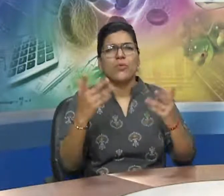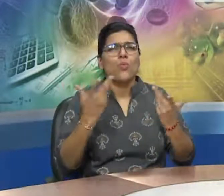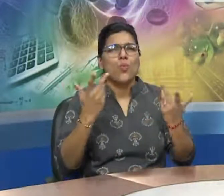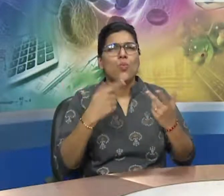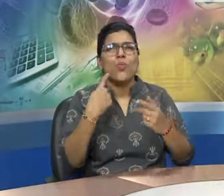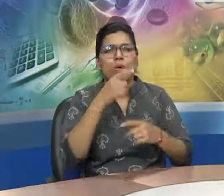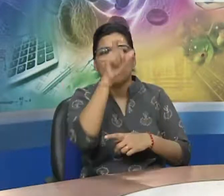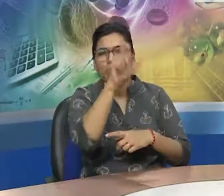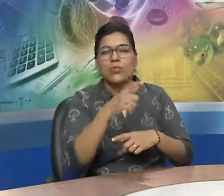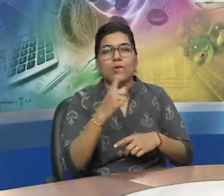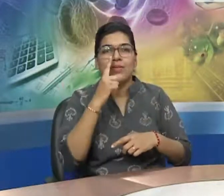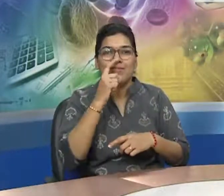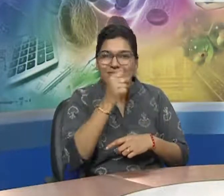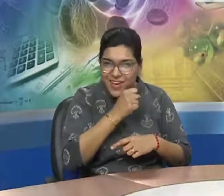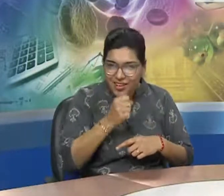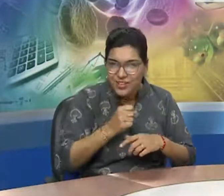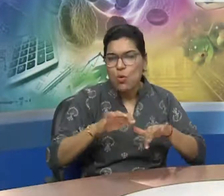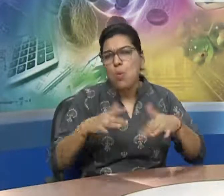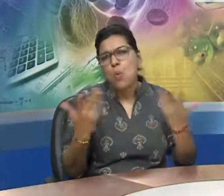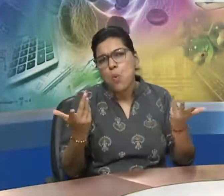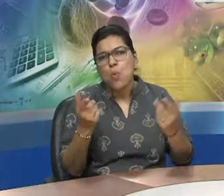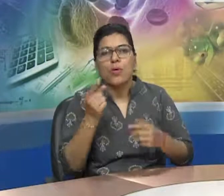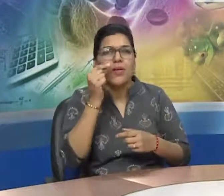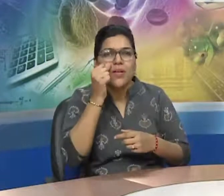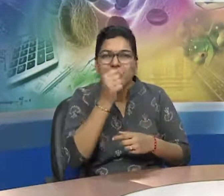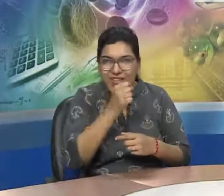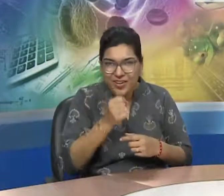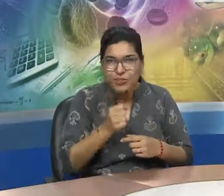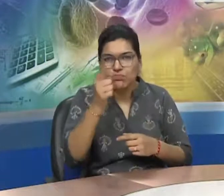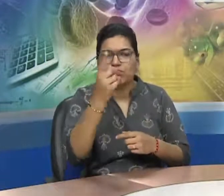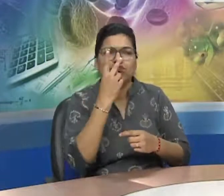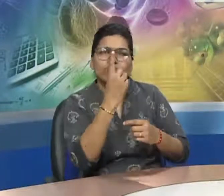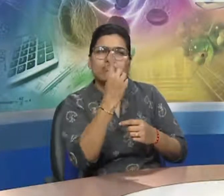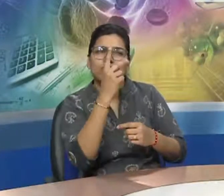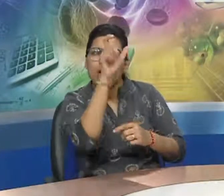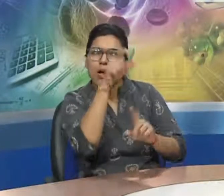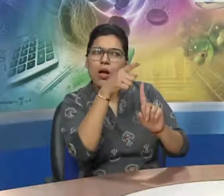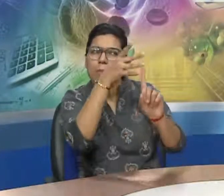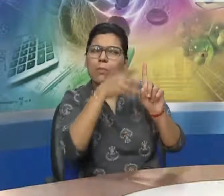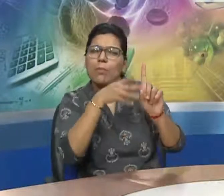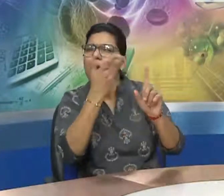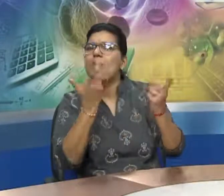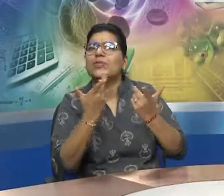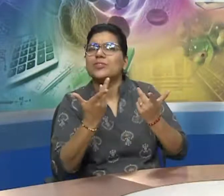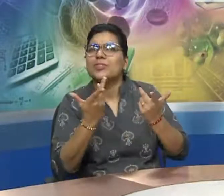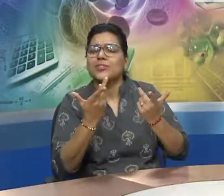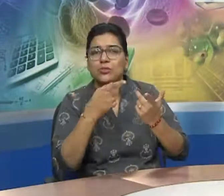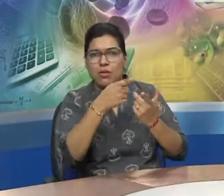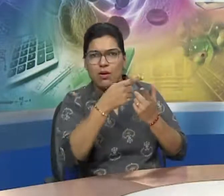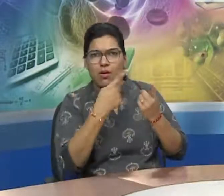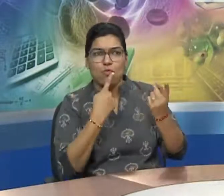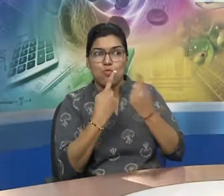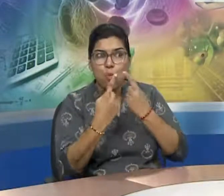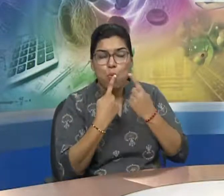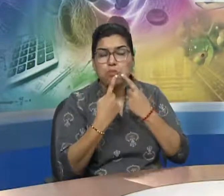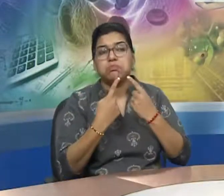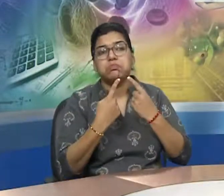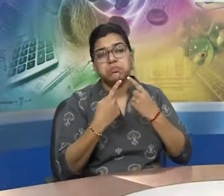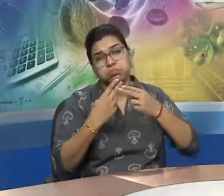Let us begin this lesson with a question. Have you ever heard your grandmother or grandfather